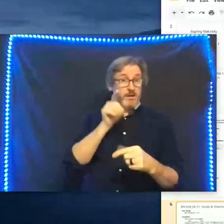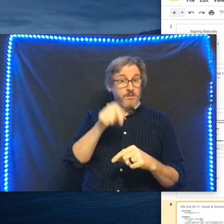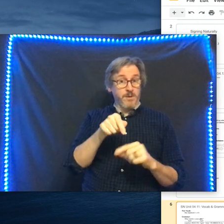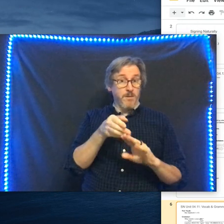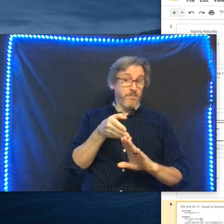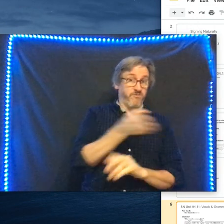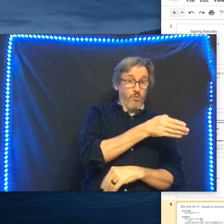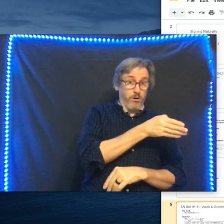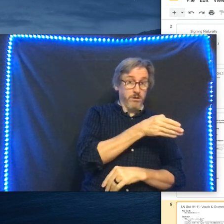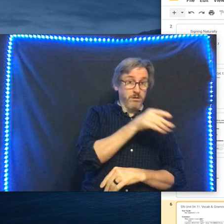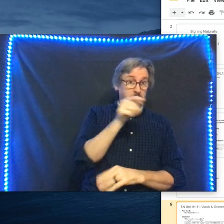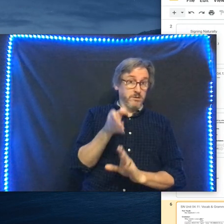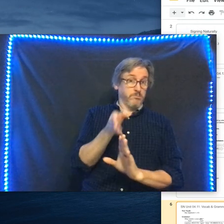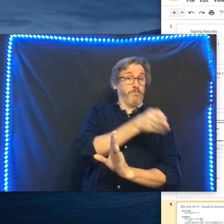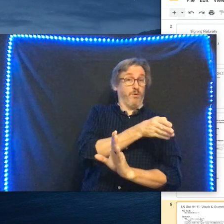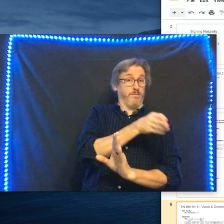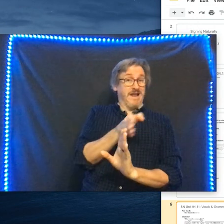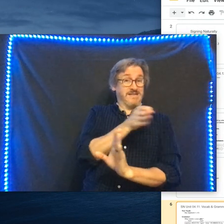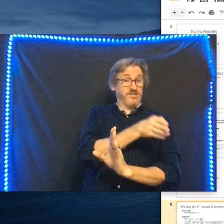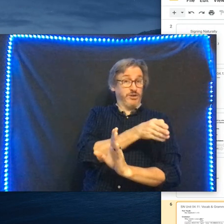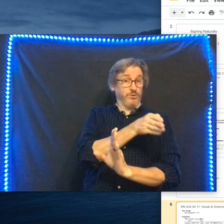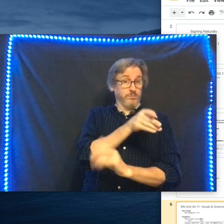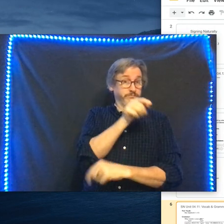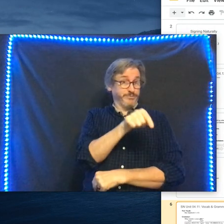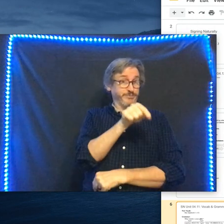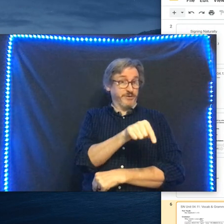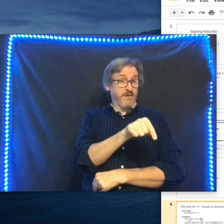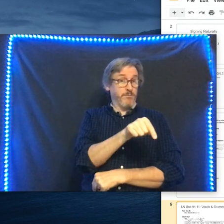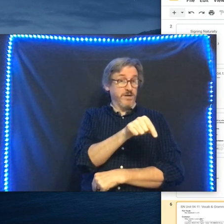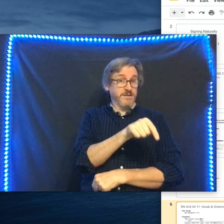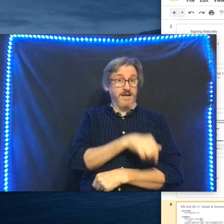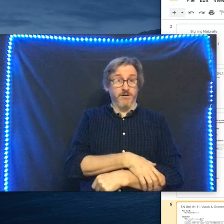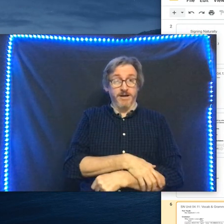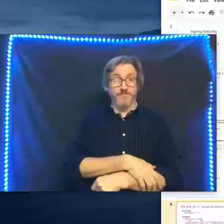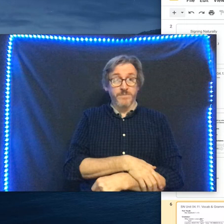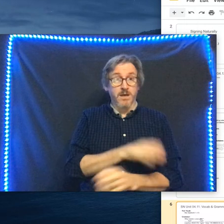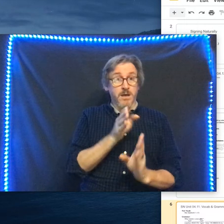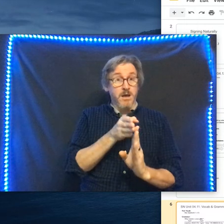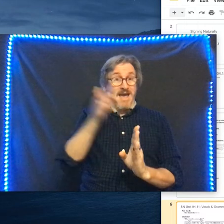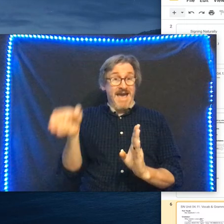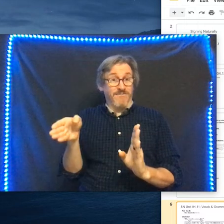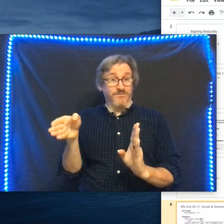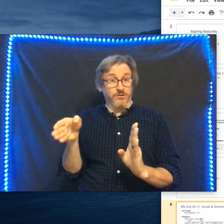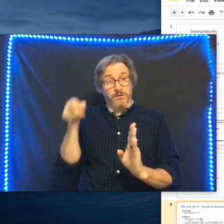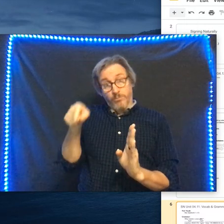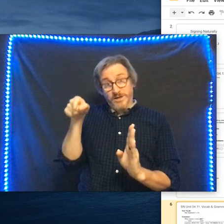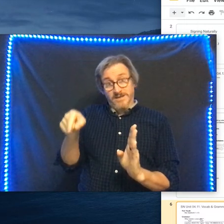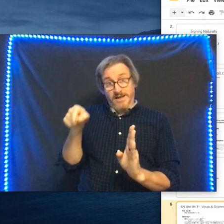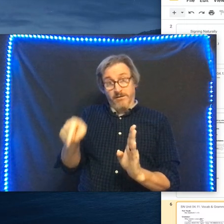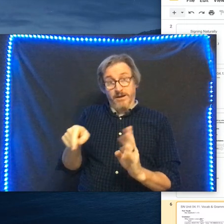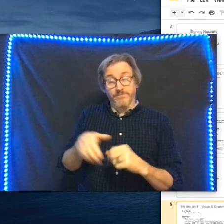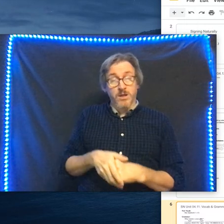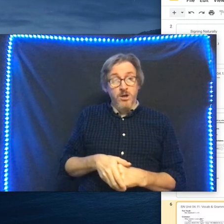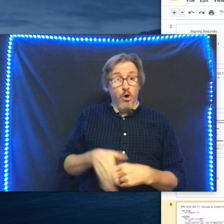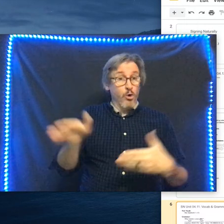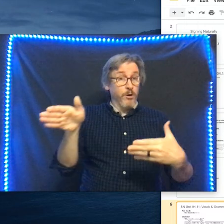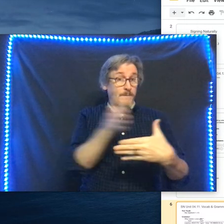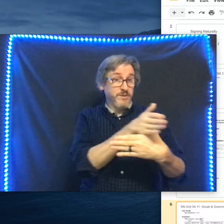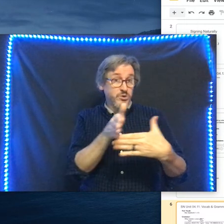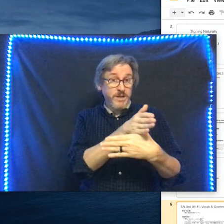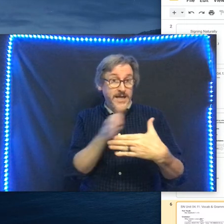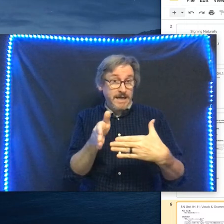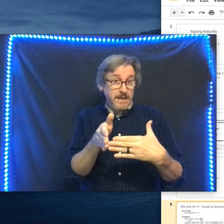The before, next to, and point to the area. After, point to the area.